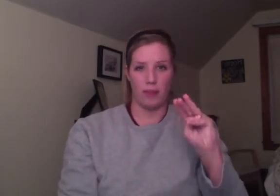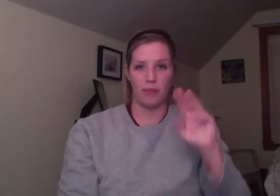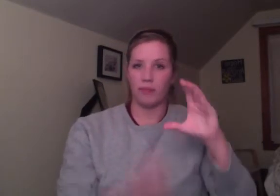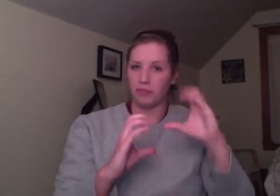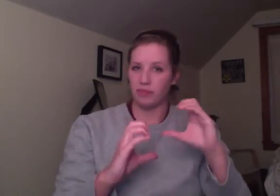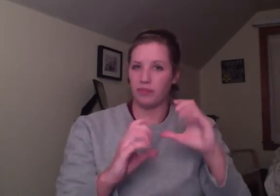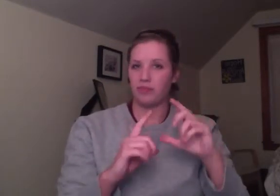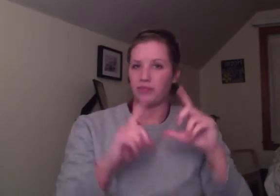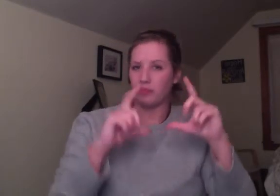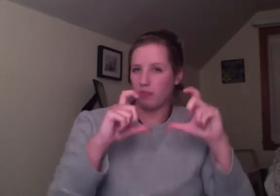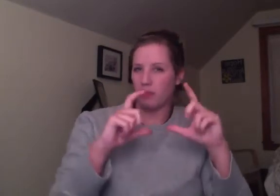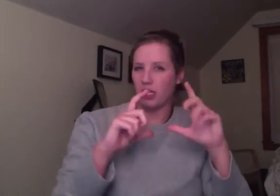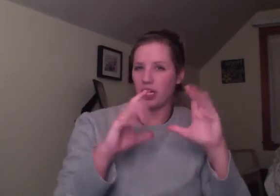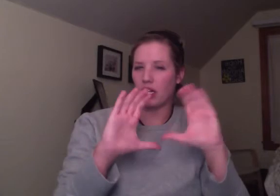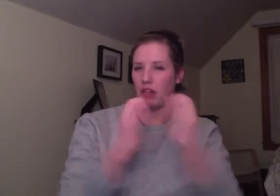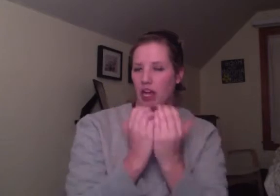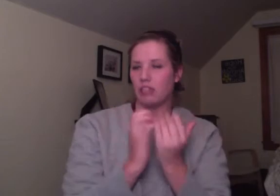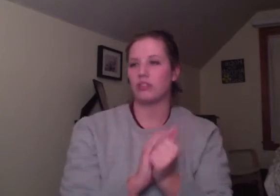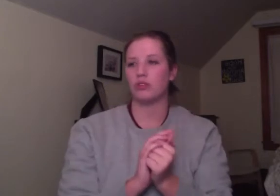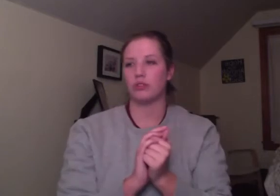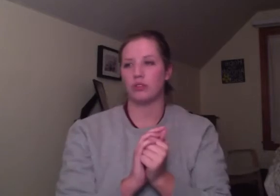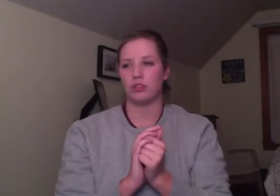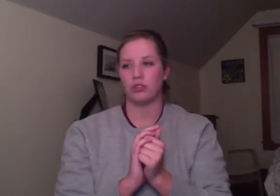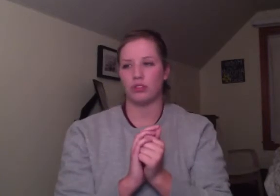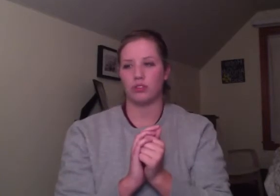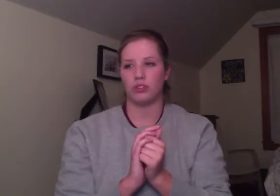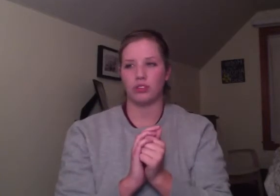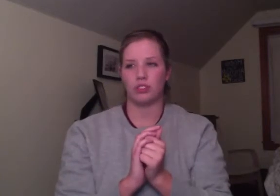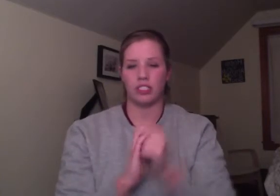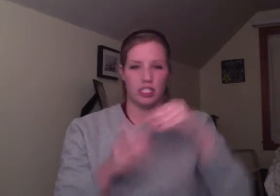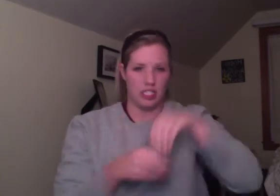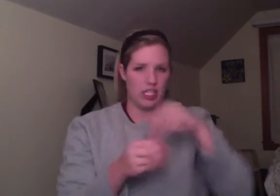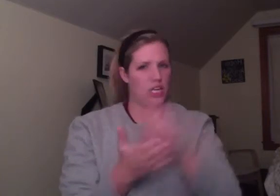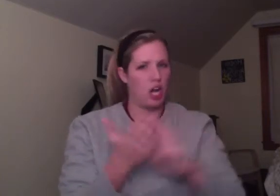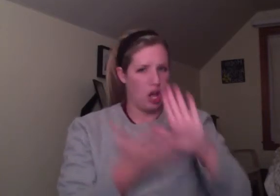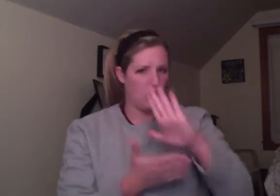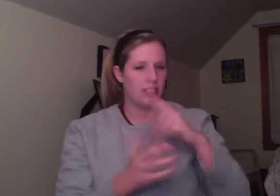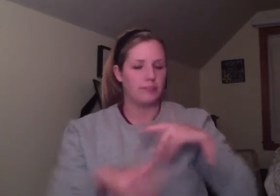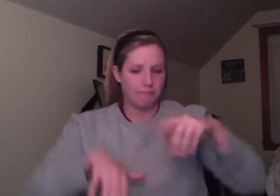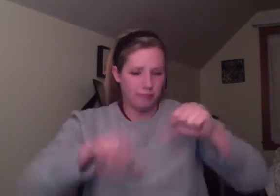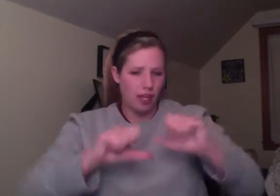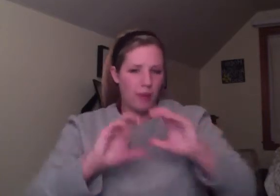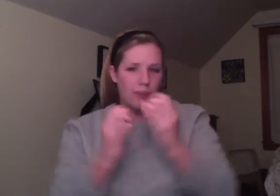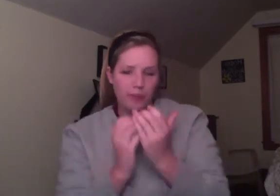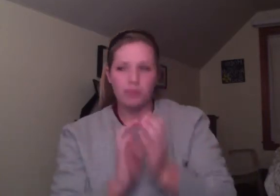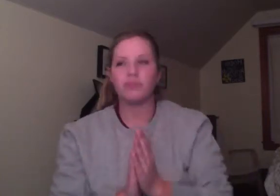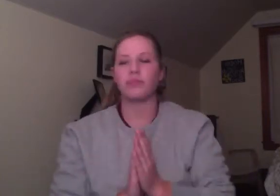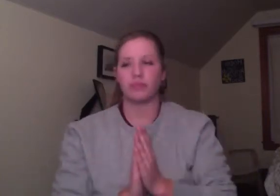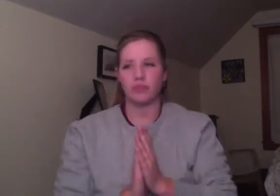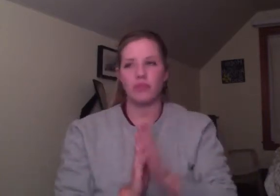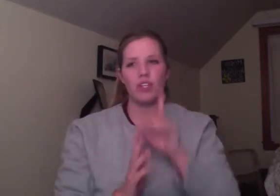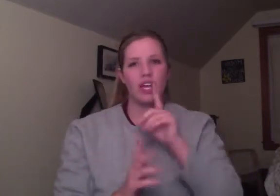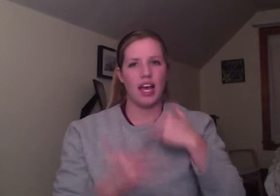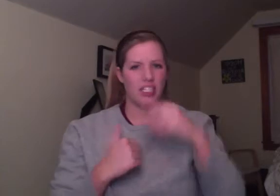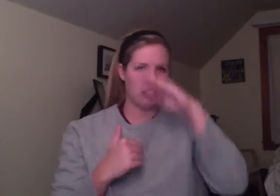So for me, I really loved going into the darkroom and being in there and printing my images. It was a very personal connection with